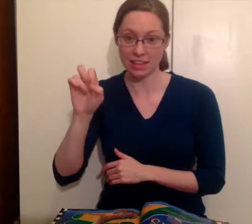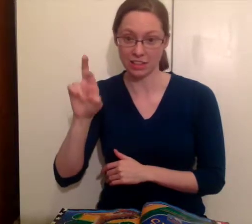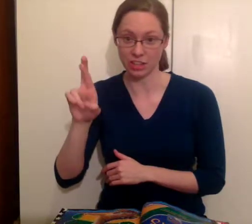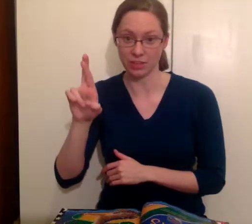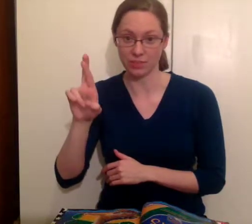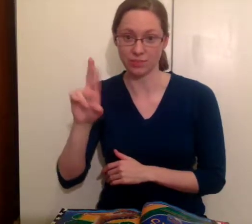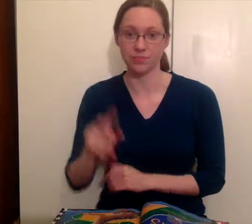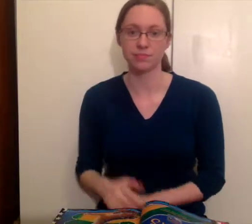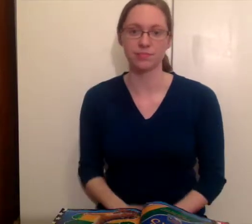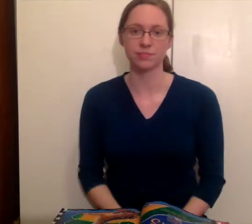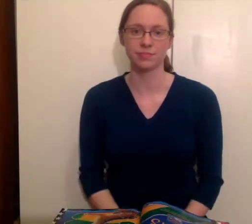Taylor.